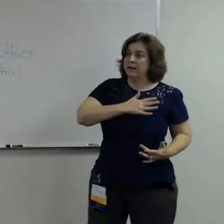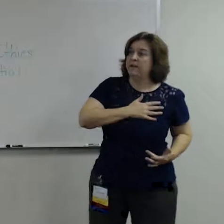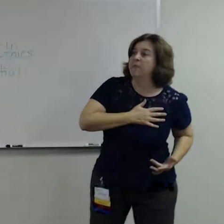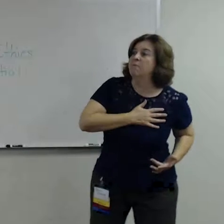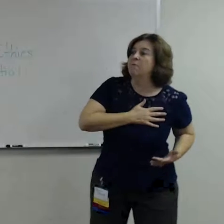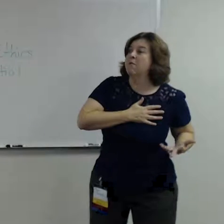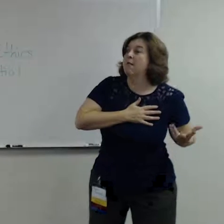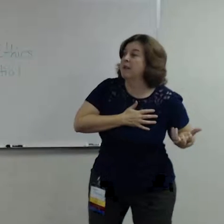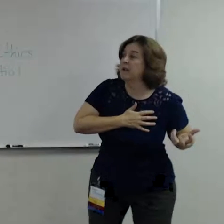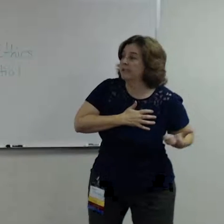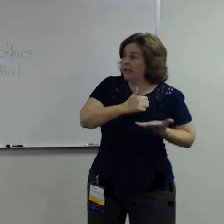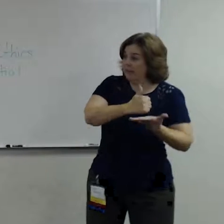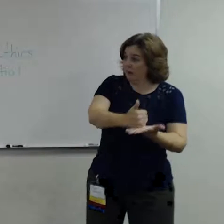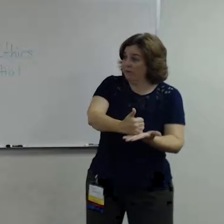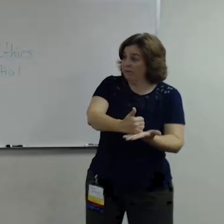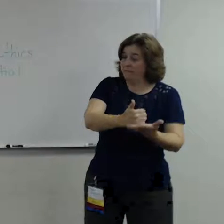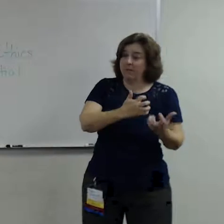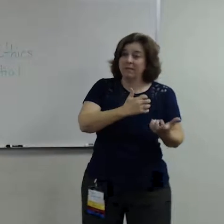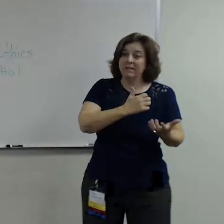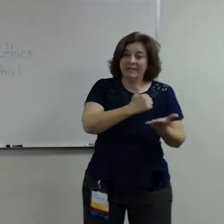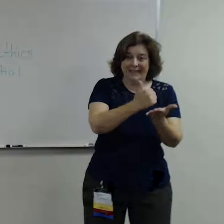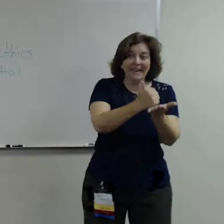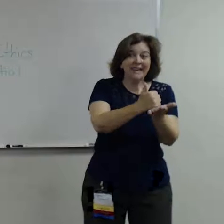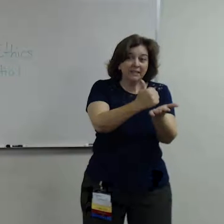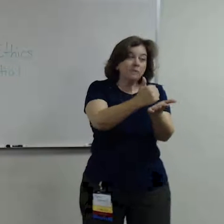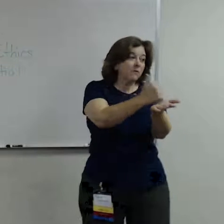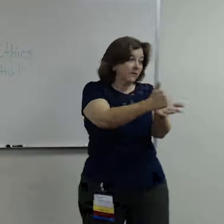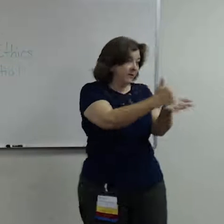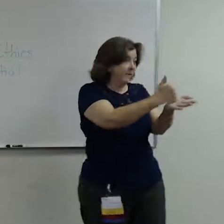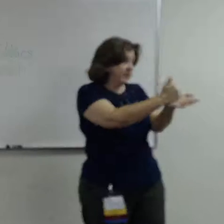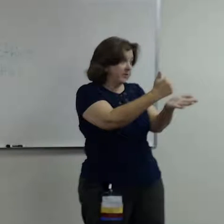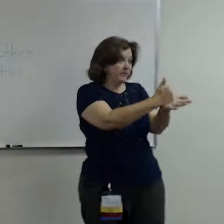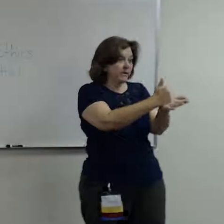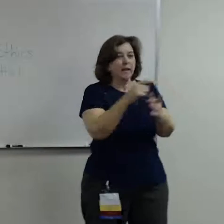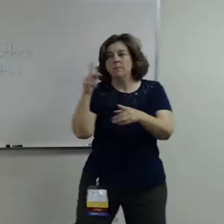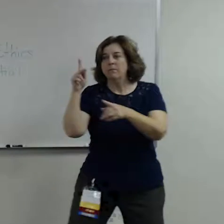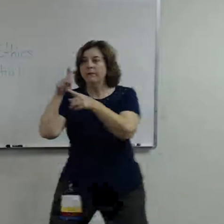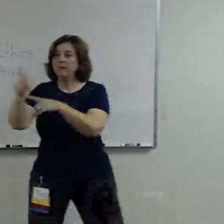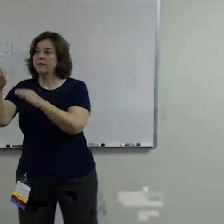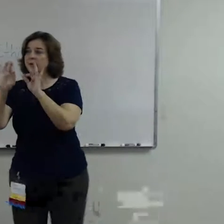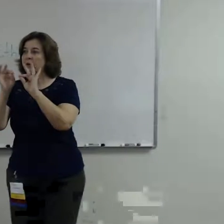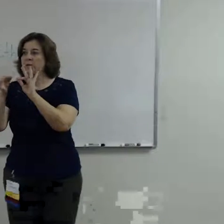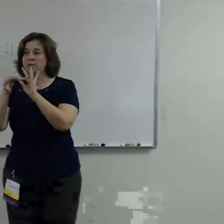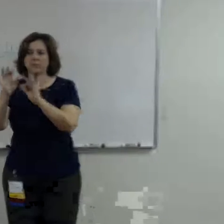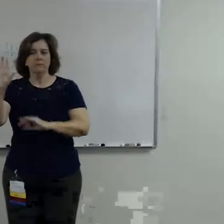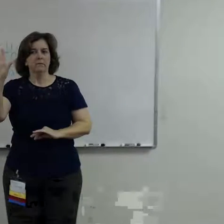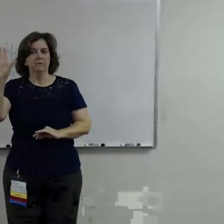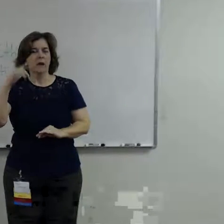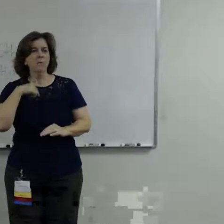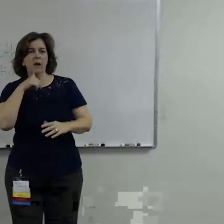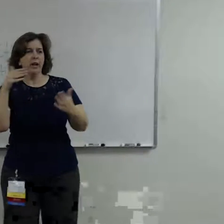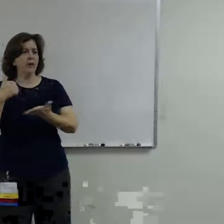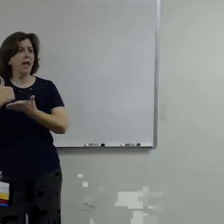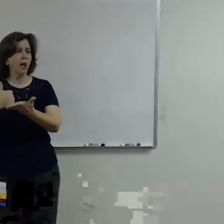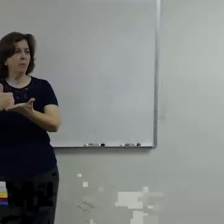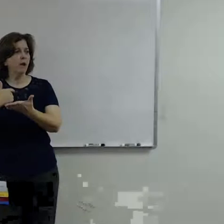They want to help. They want, and that's the word that we hear used. Professional interpreters, we're not here to help. We're